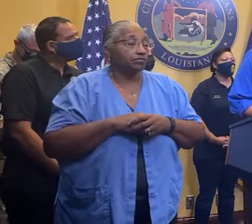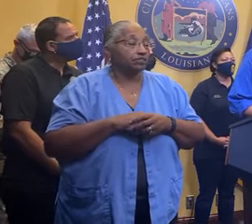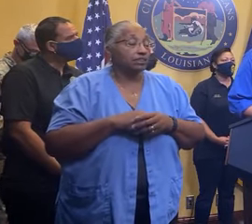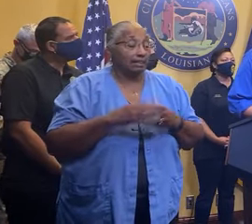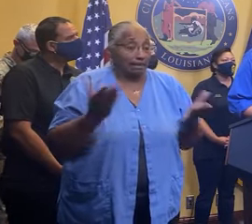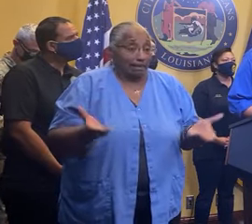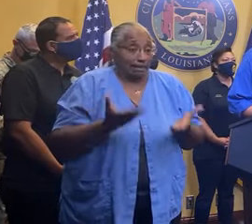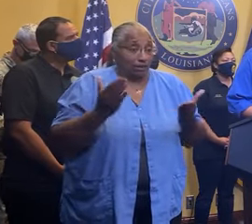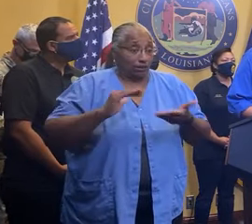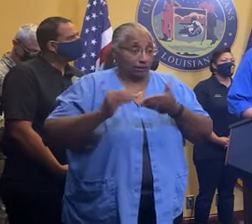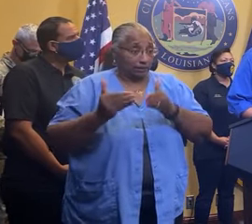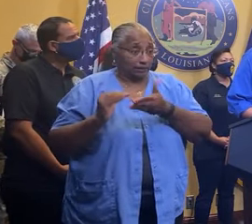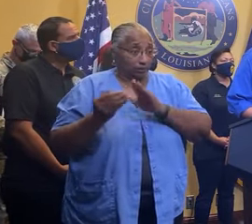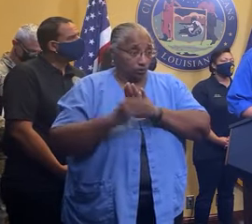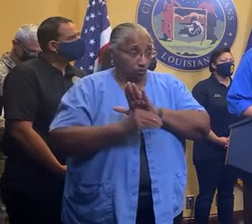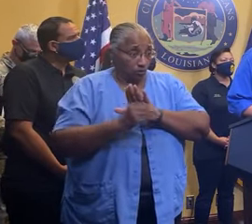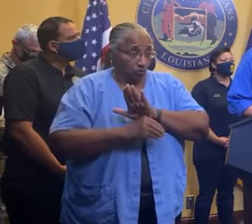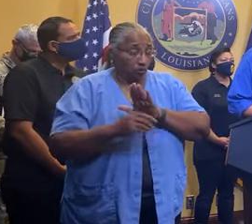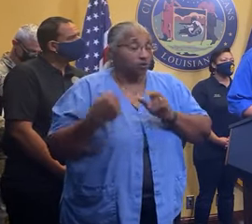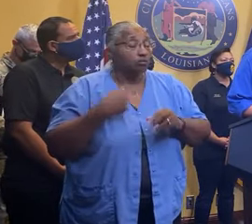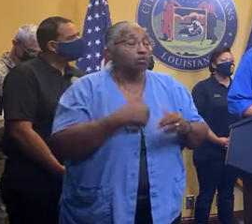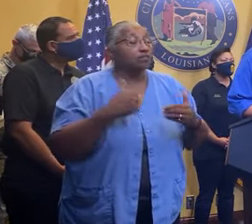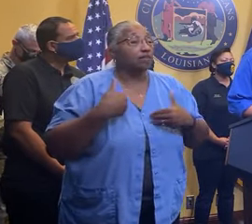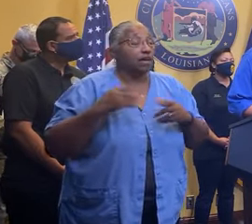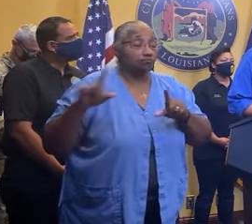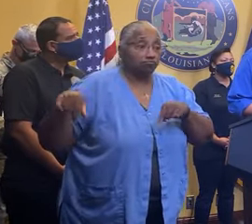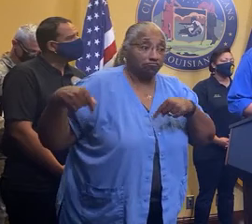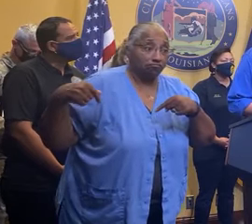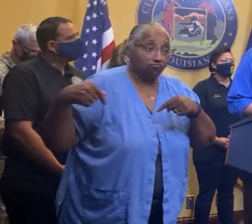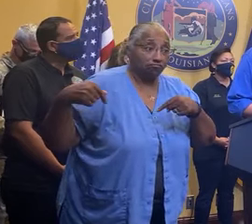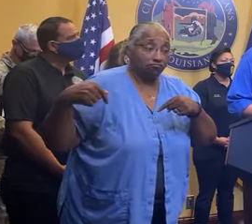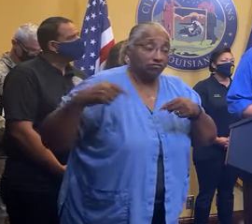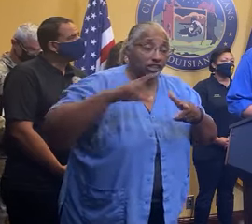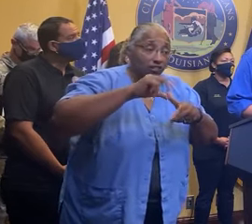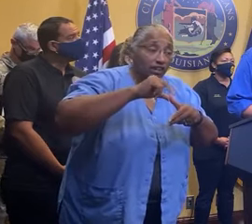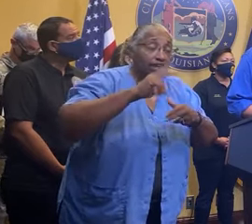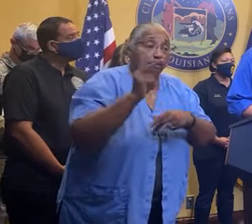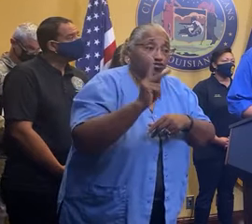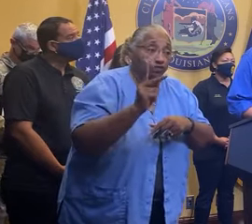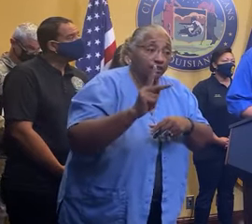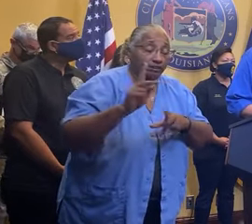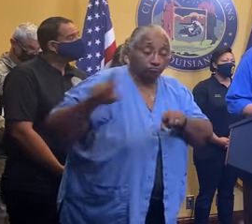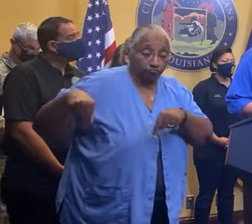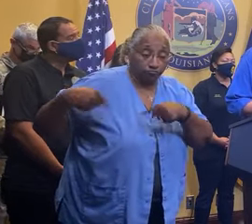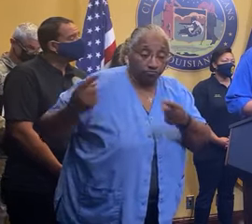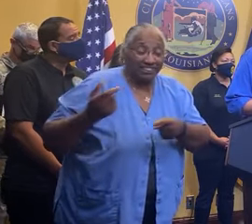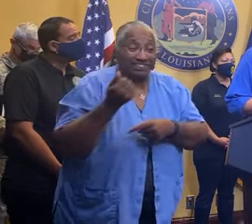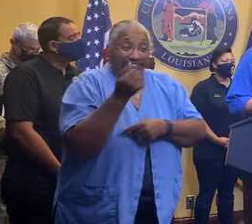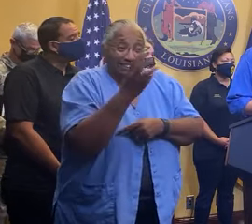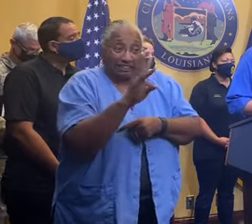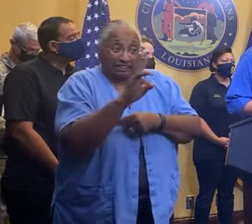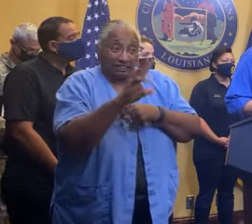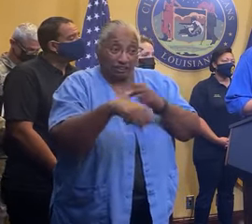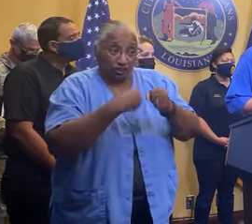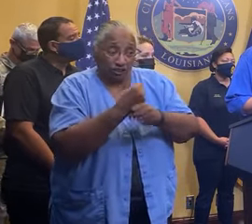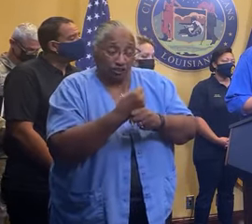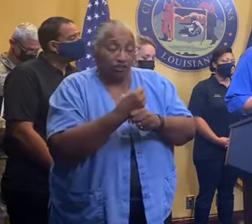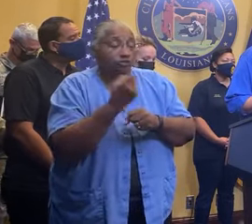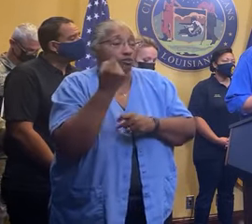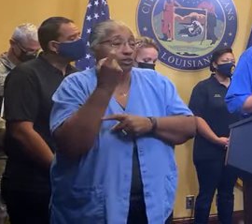in this city have had 16 years since Hurricane Katrina to understand the